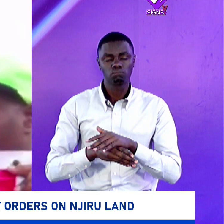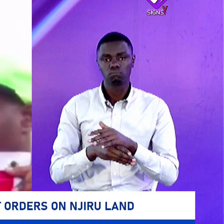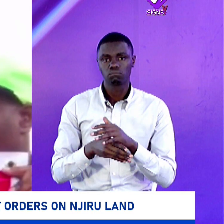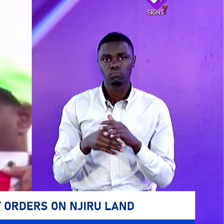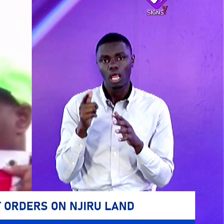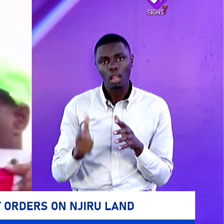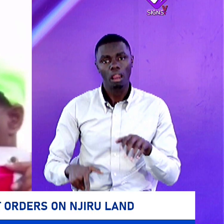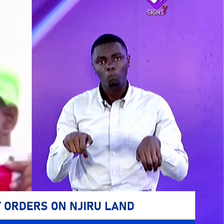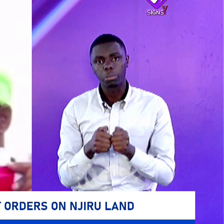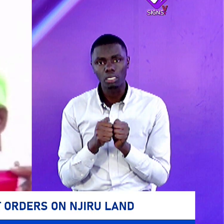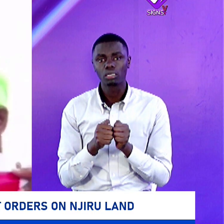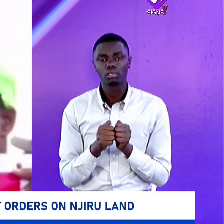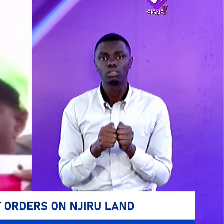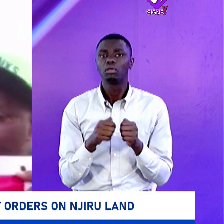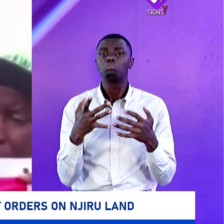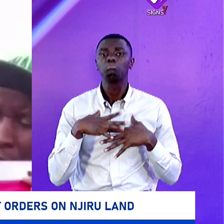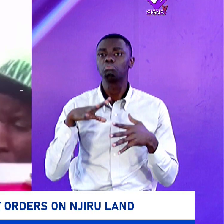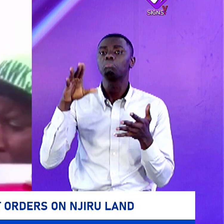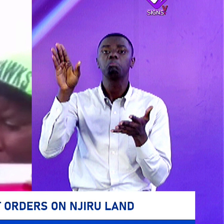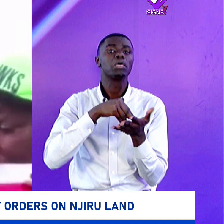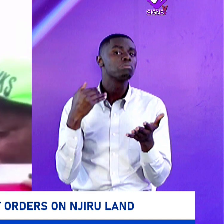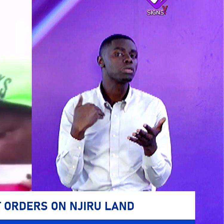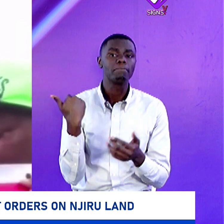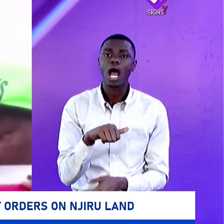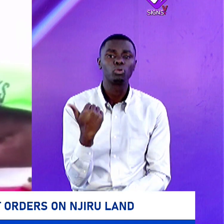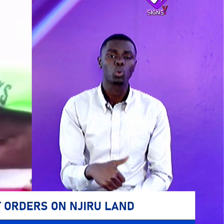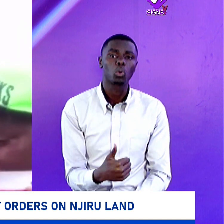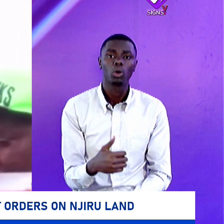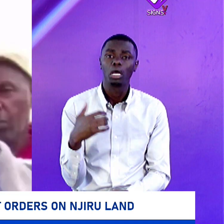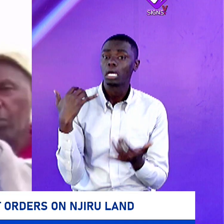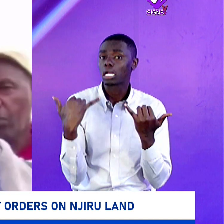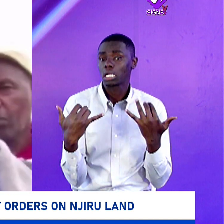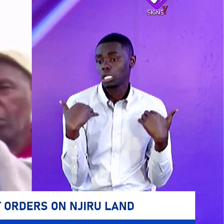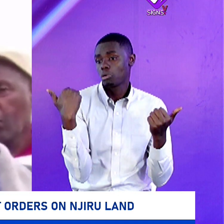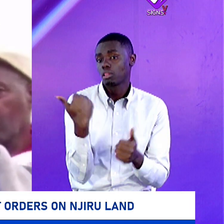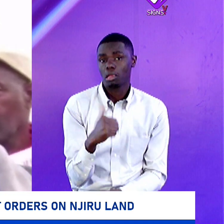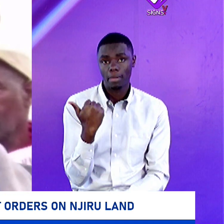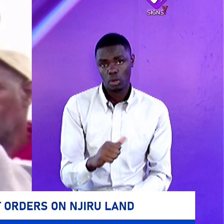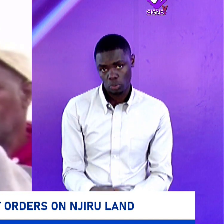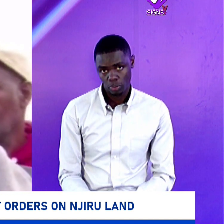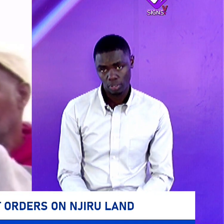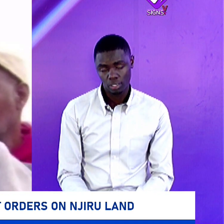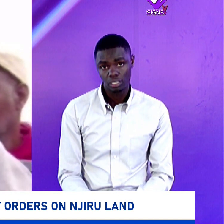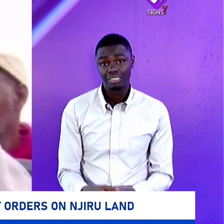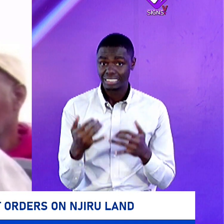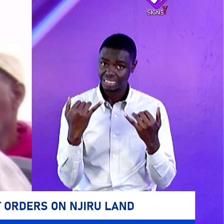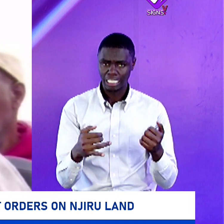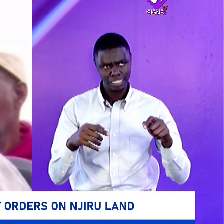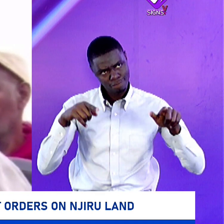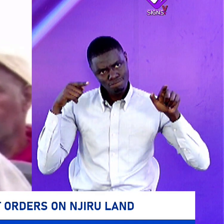So na kuna mtu amekompensate mimi. Hata saa hii sijapona. Kiwezekana tutaenda the